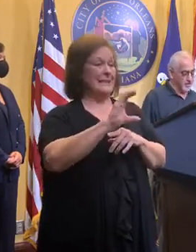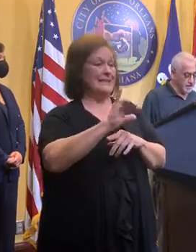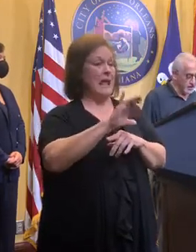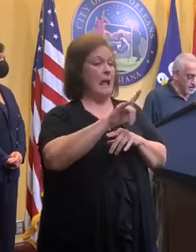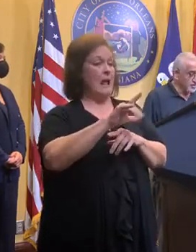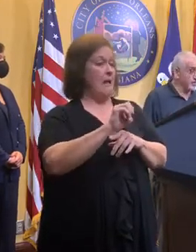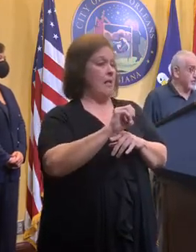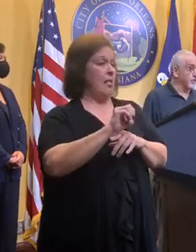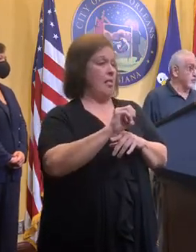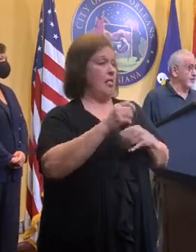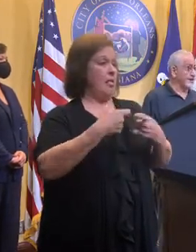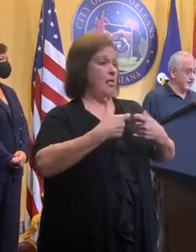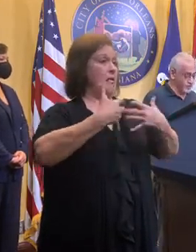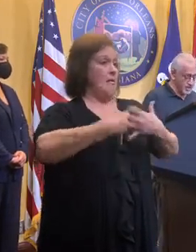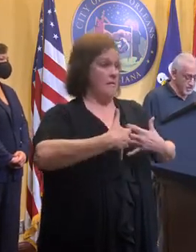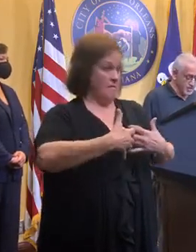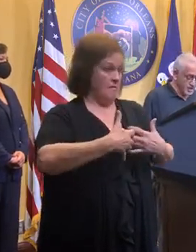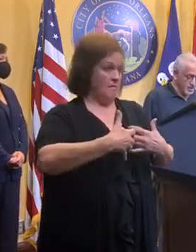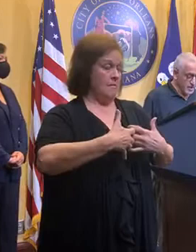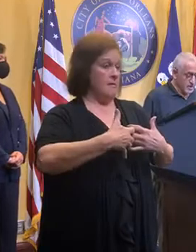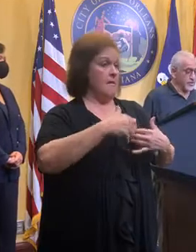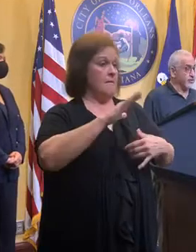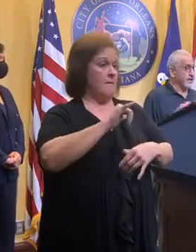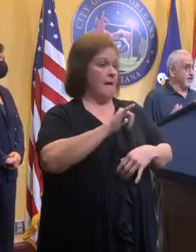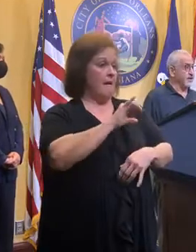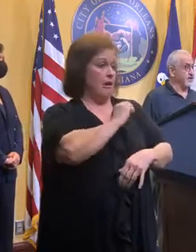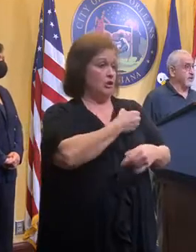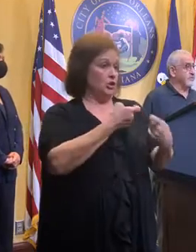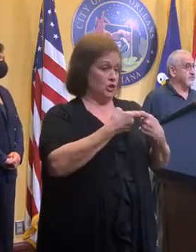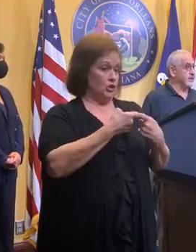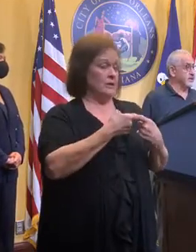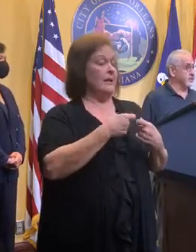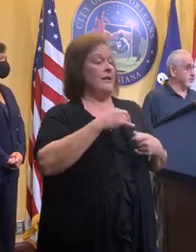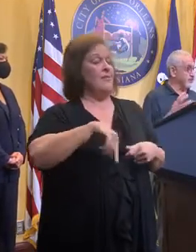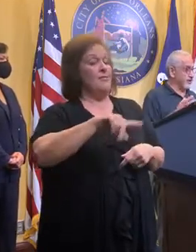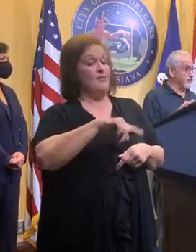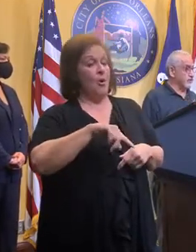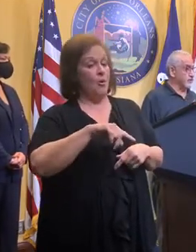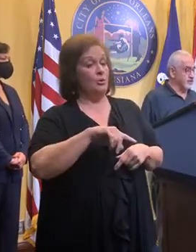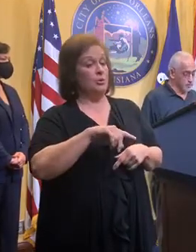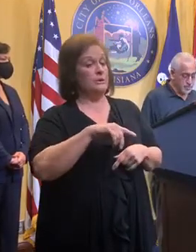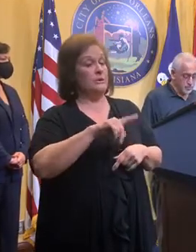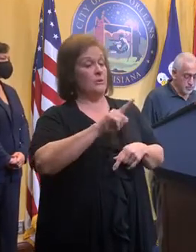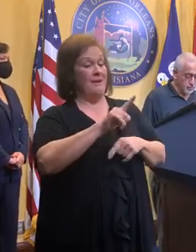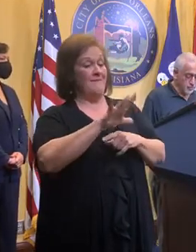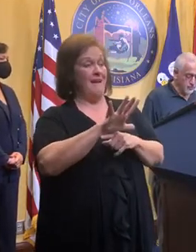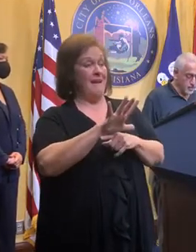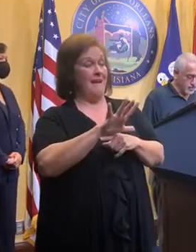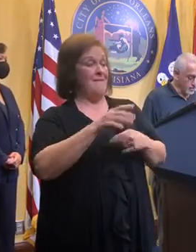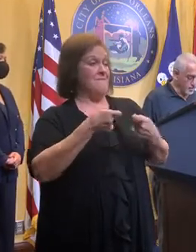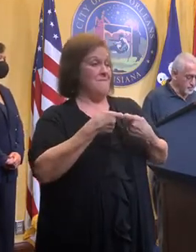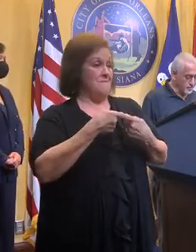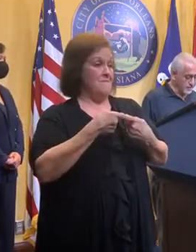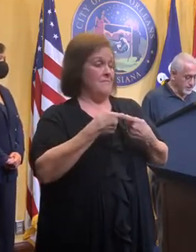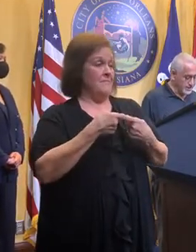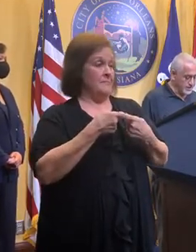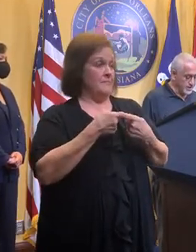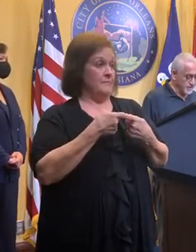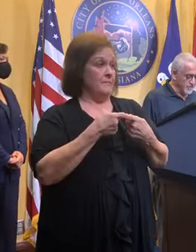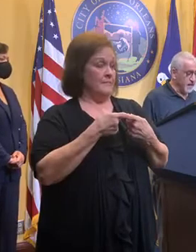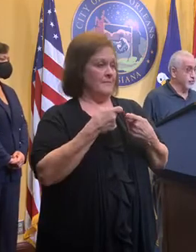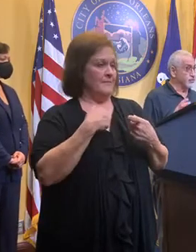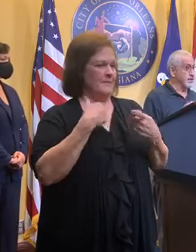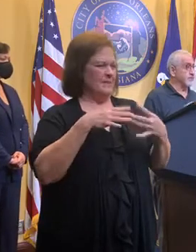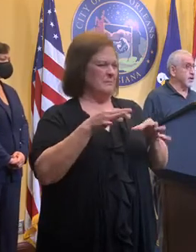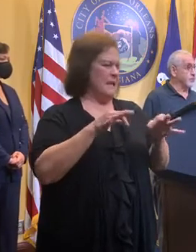motor technology that are powered by Entergy. The remaining pumps are the 25 hertz that we've talked about